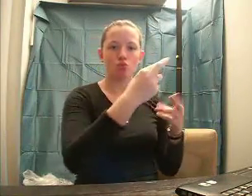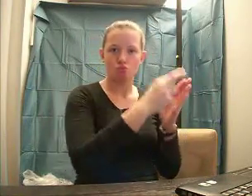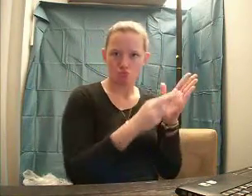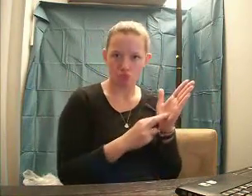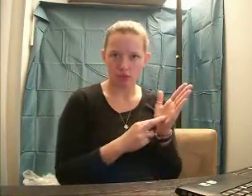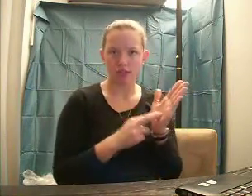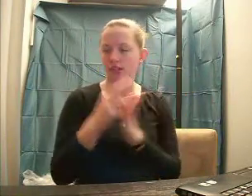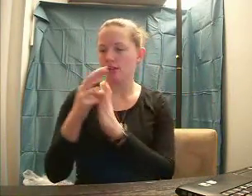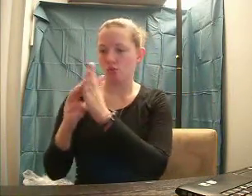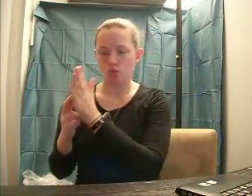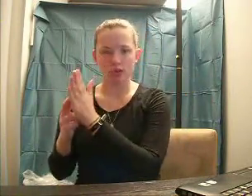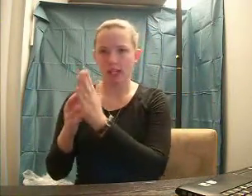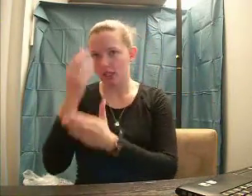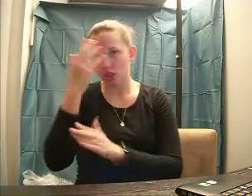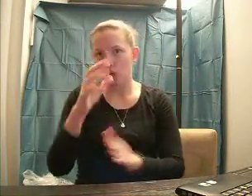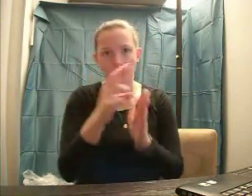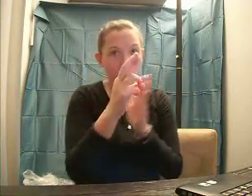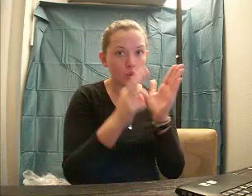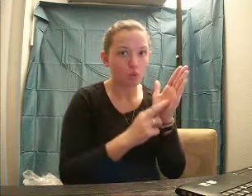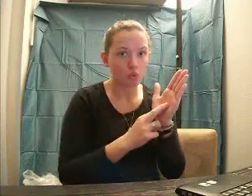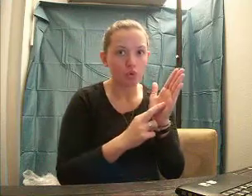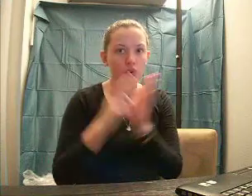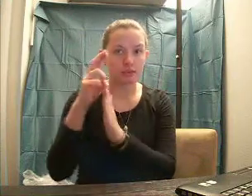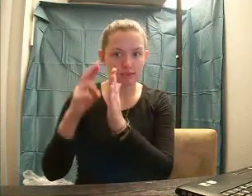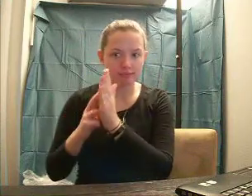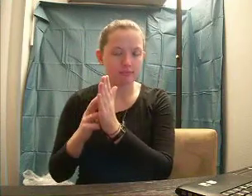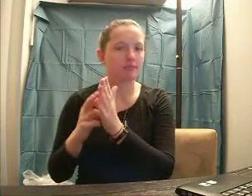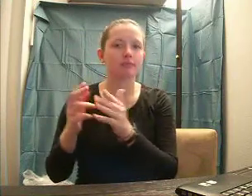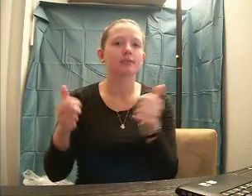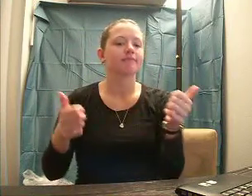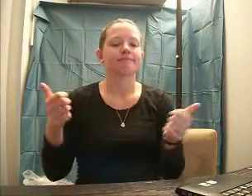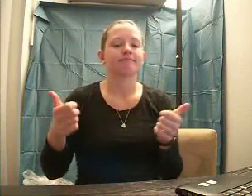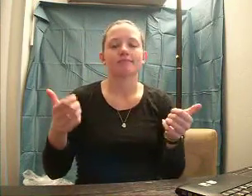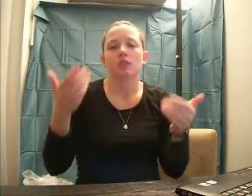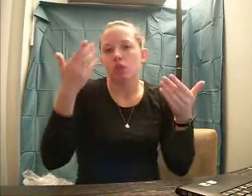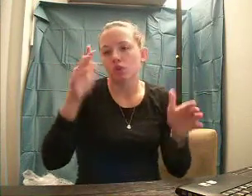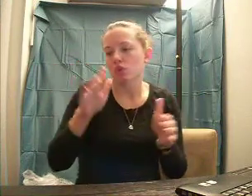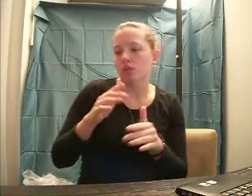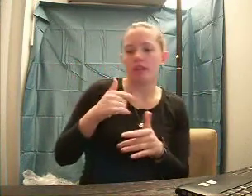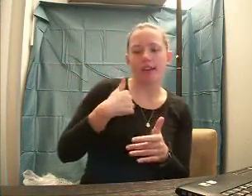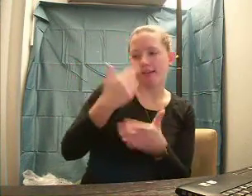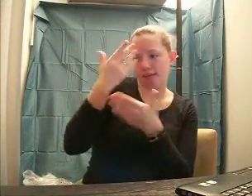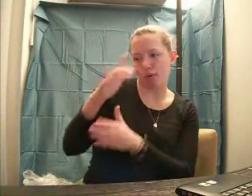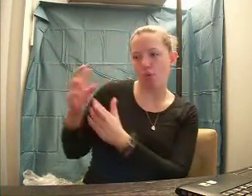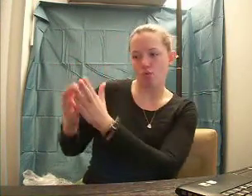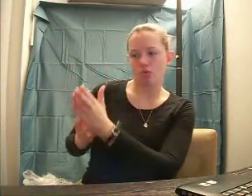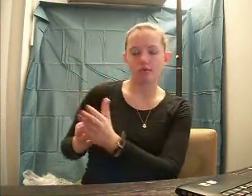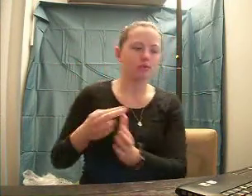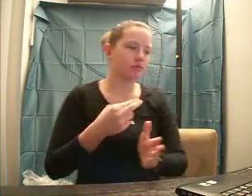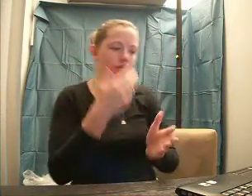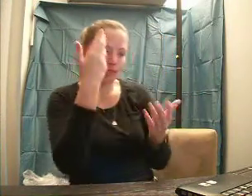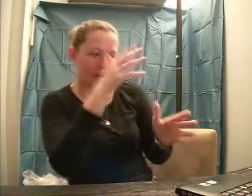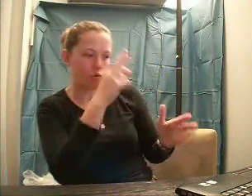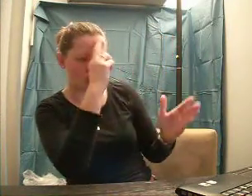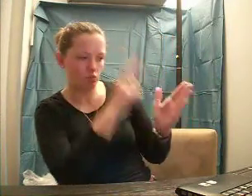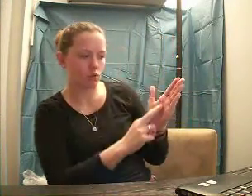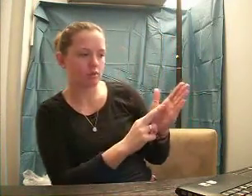by. And what we measure is the force as a function of turns. And if we look at what we start with, a quarter of a newton there, a number of